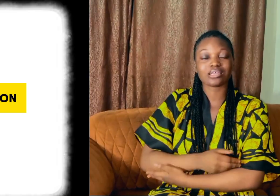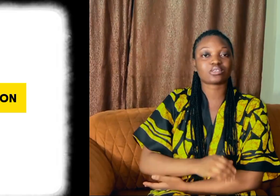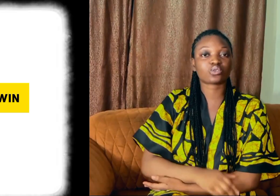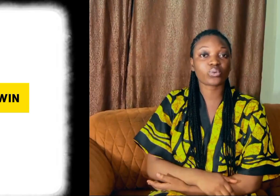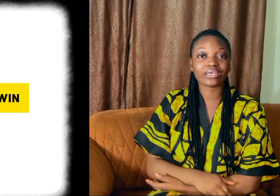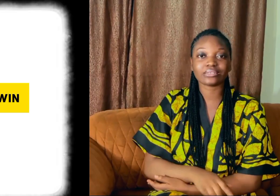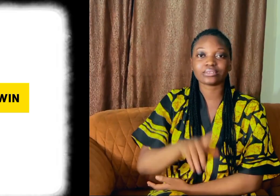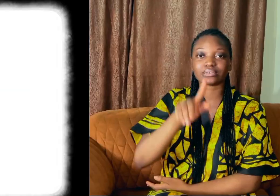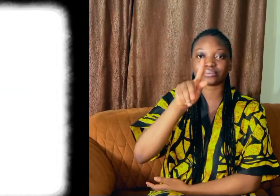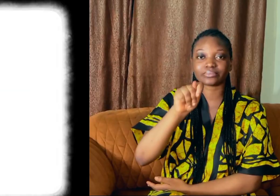swing